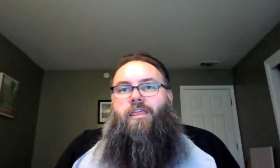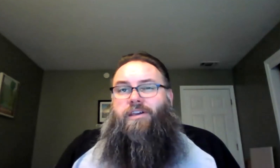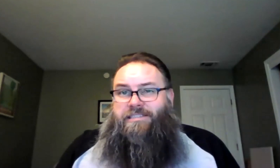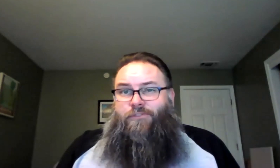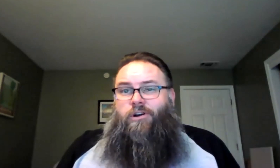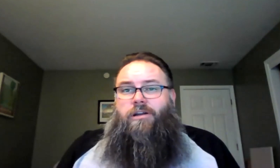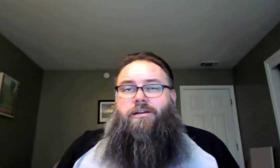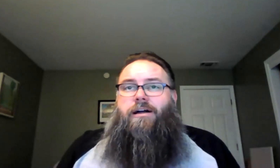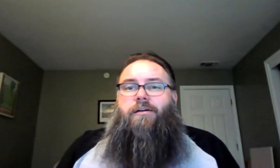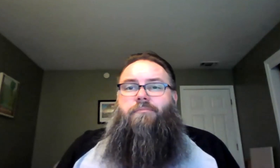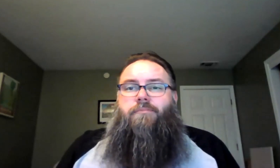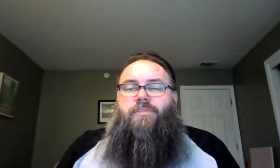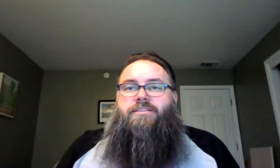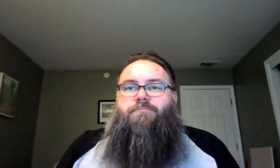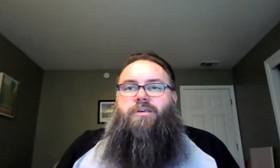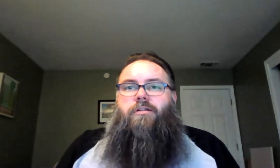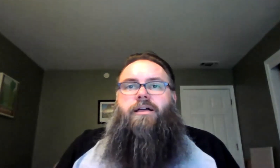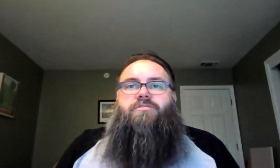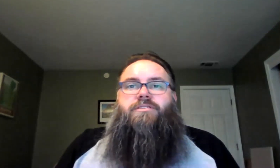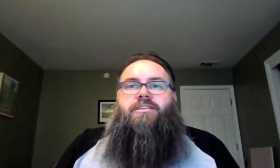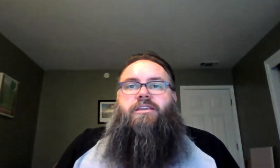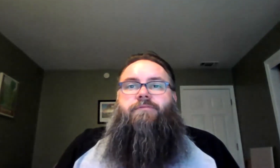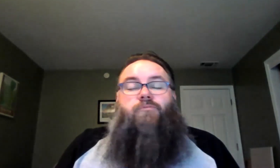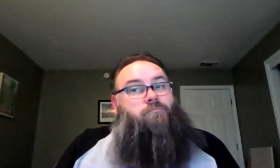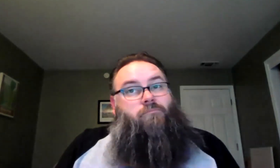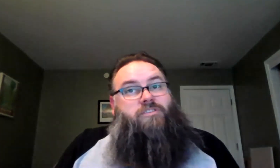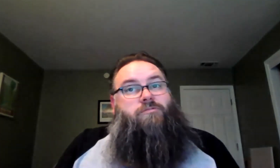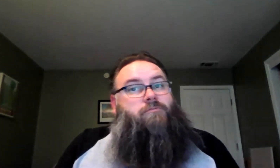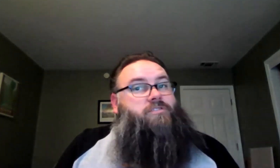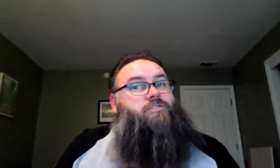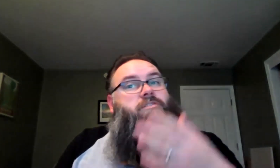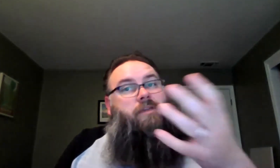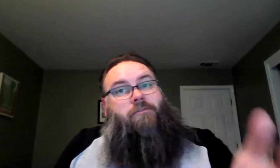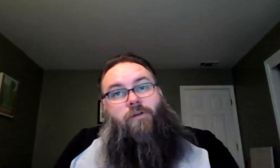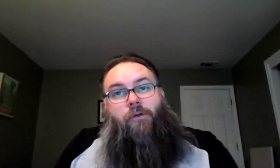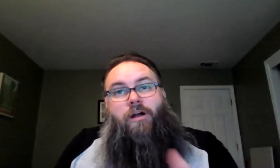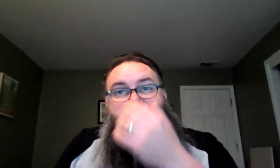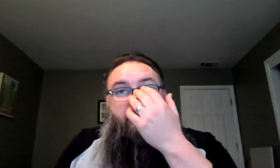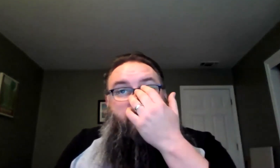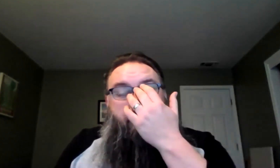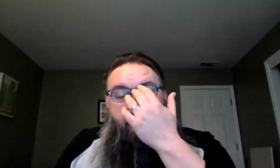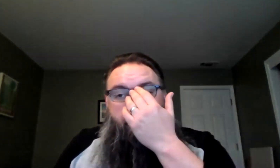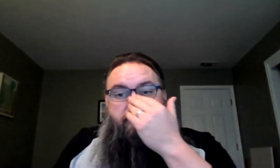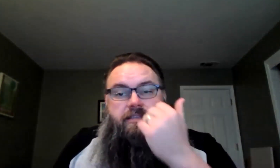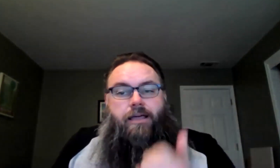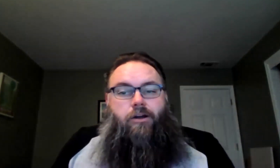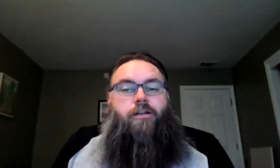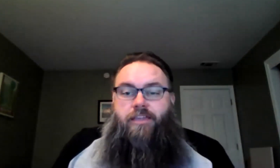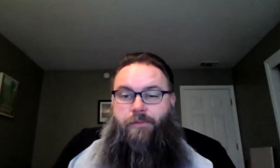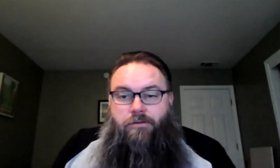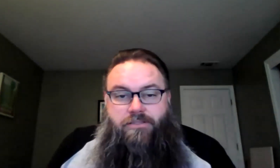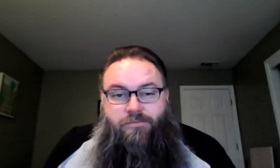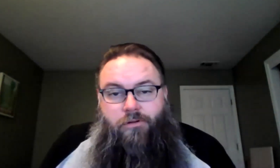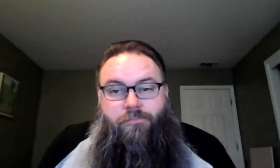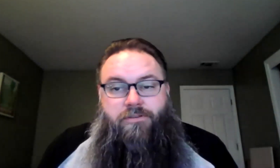themselves. Thus far, this bill has received, which was new to me when I watched the hearing, was that